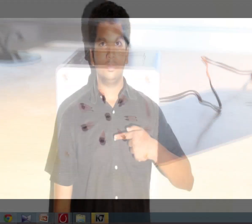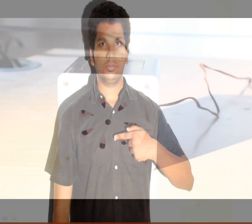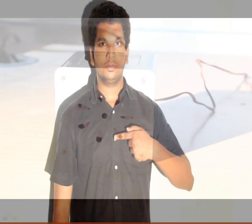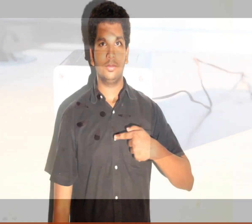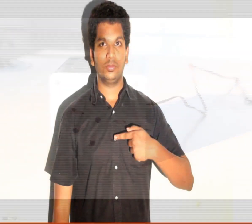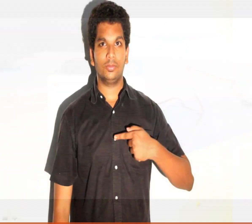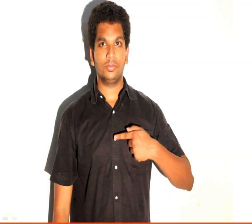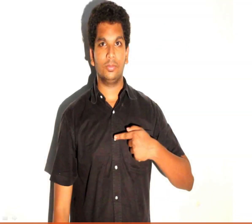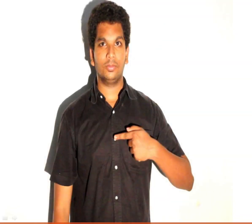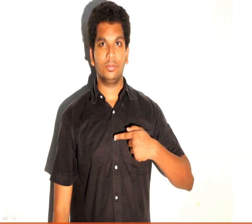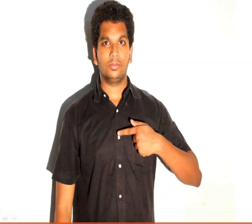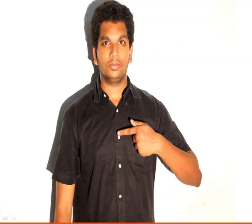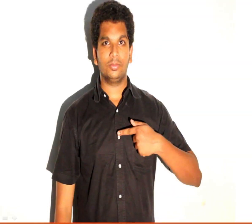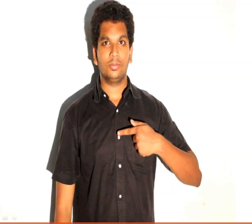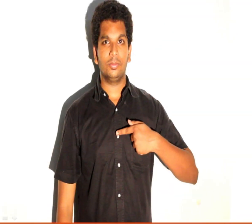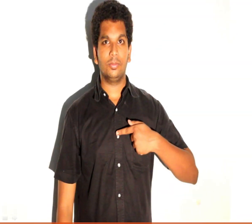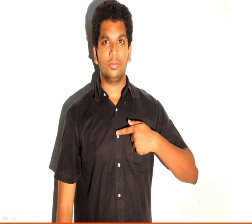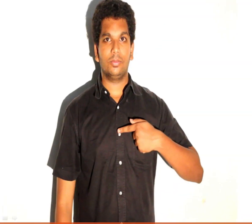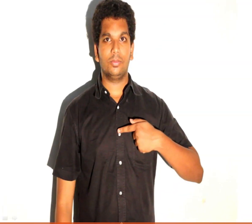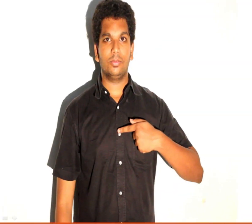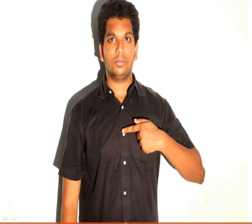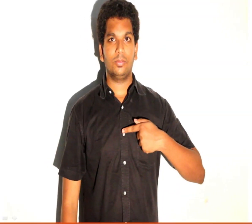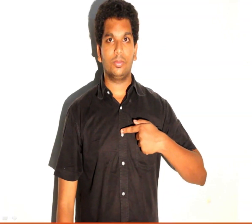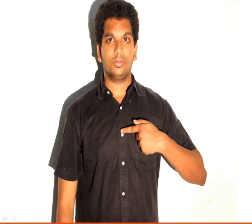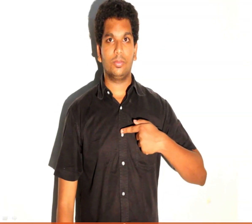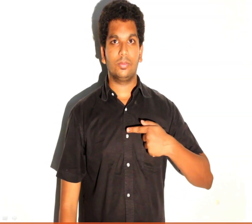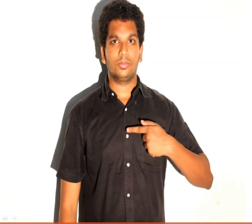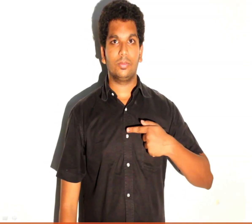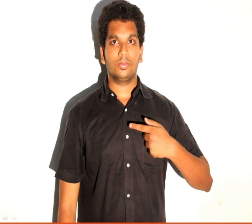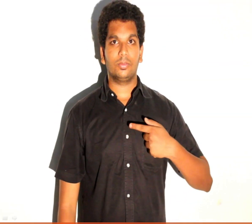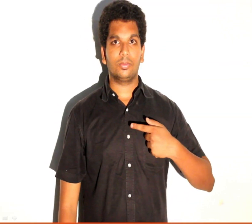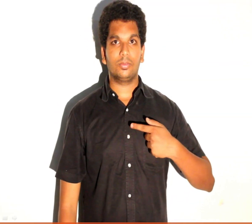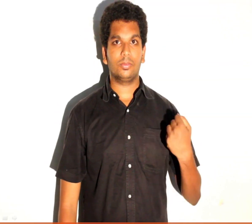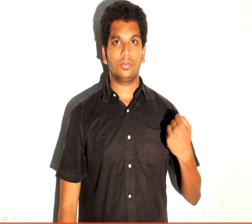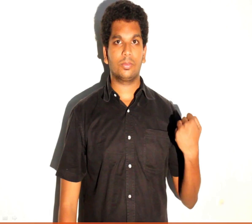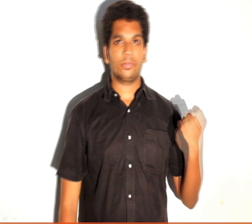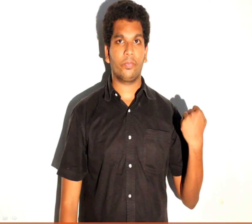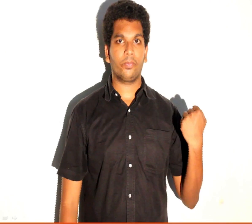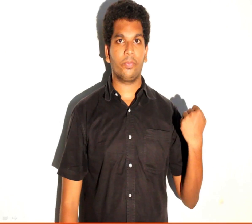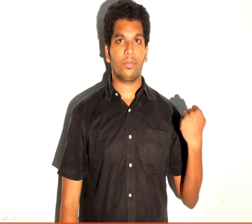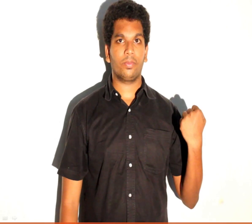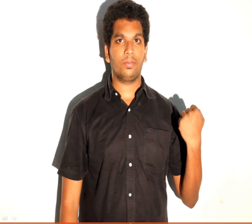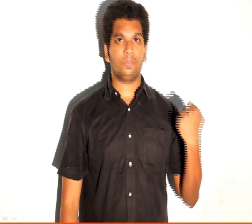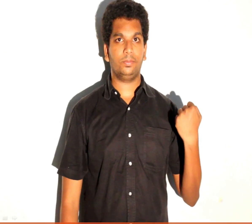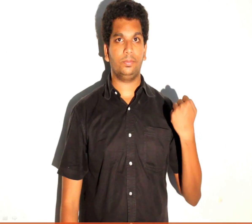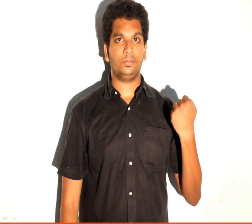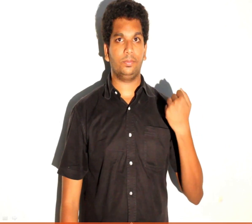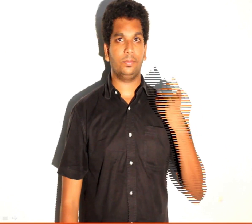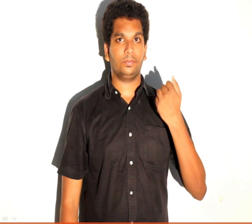The camera accepts the gestures as a video file from the deaf-mute people. This video is segmented into image frames, and every image frame with its